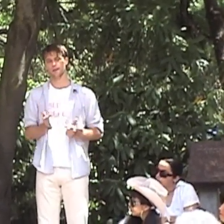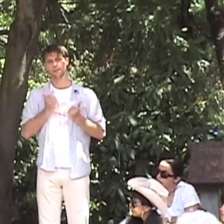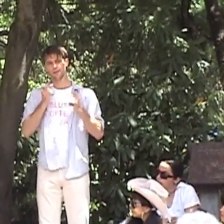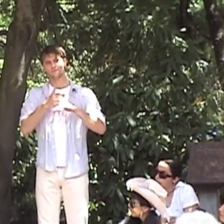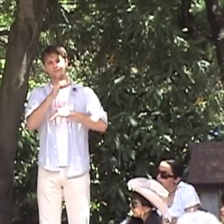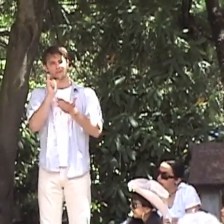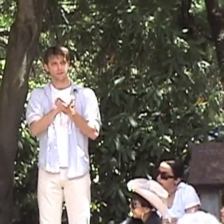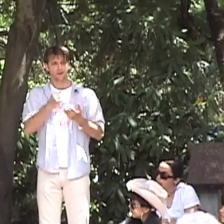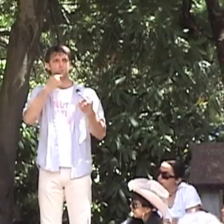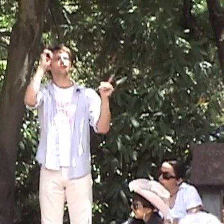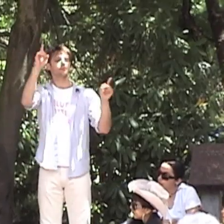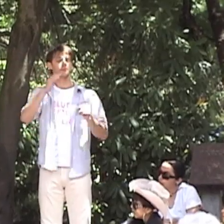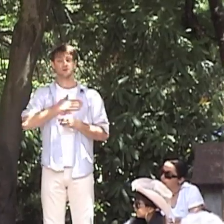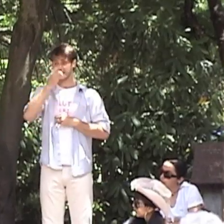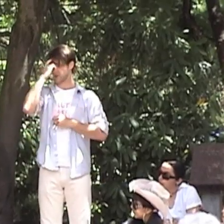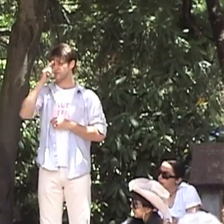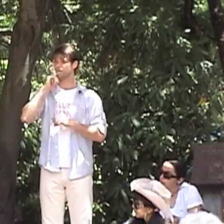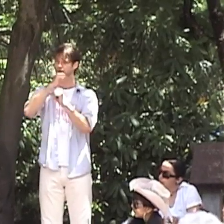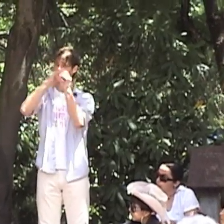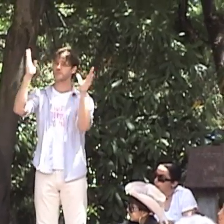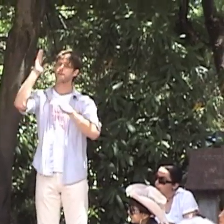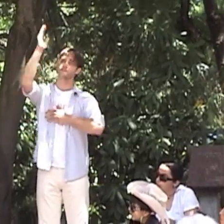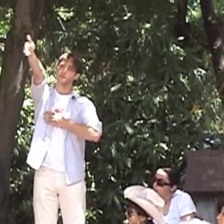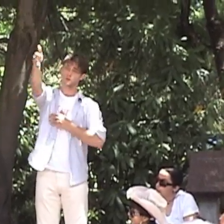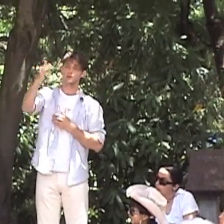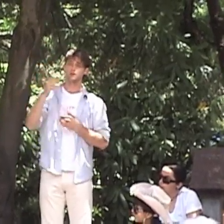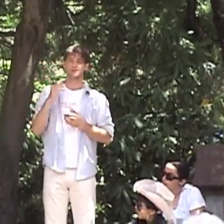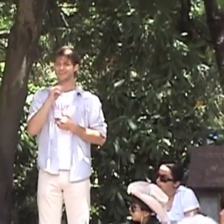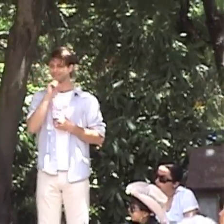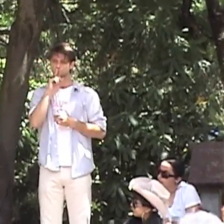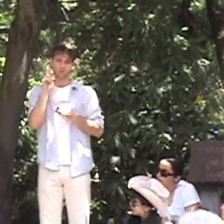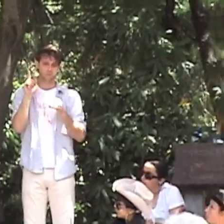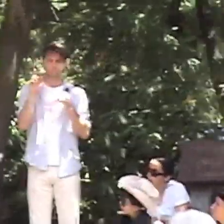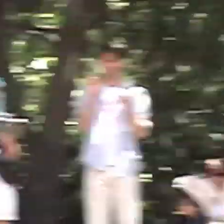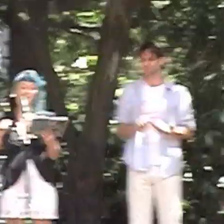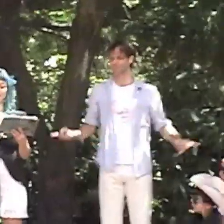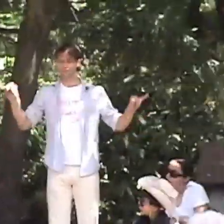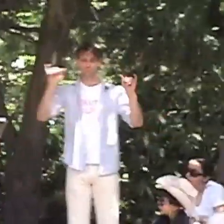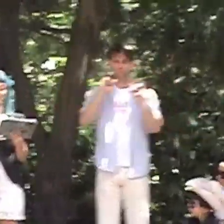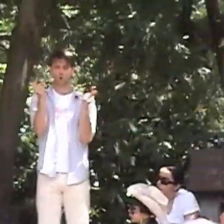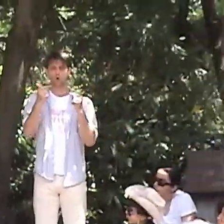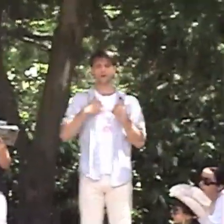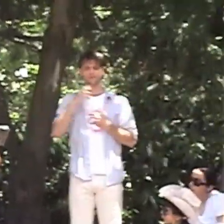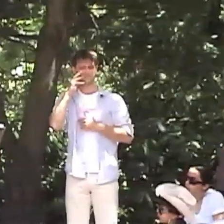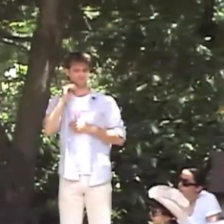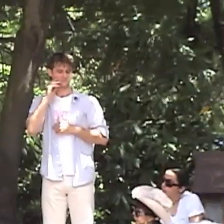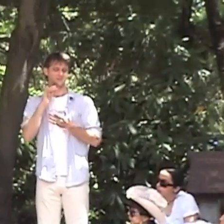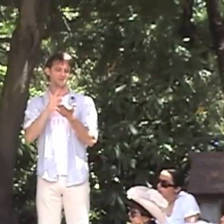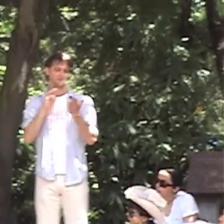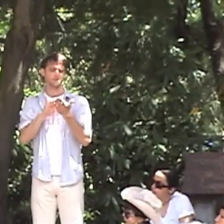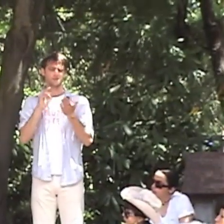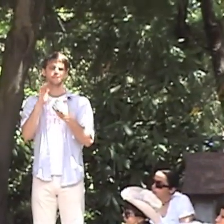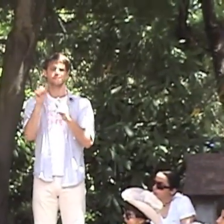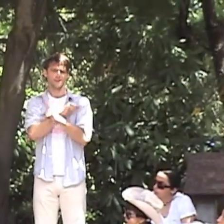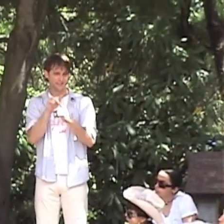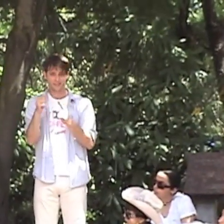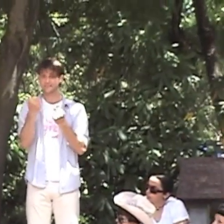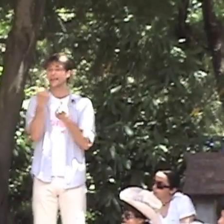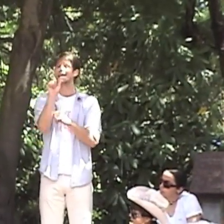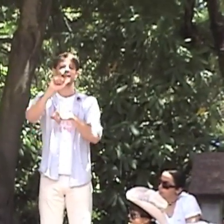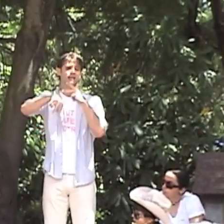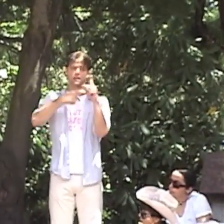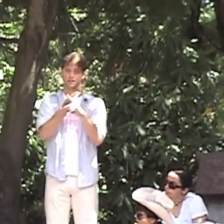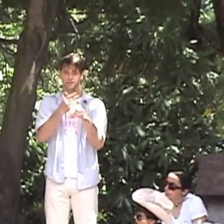for the future is that it won't be so common to have endured sexualized violence of any kind, that the next